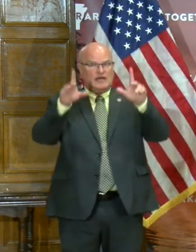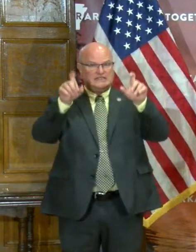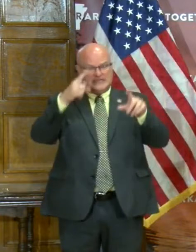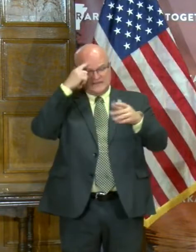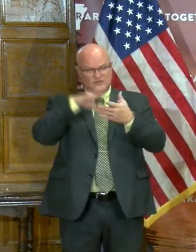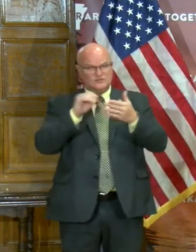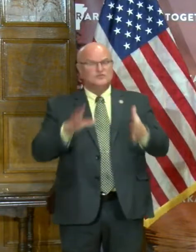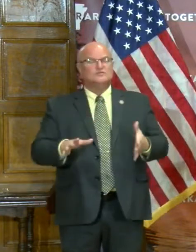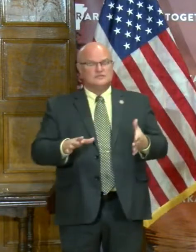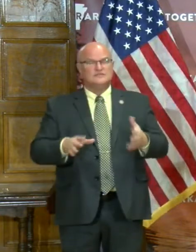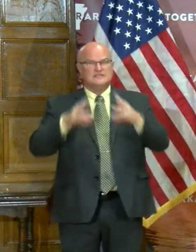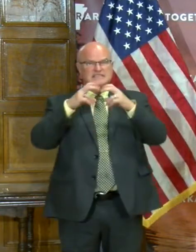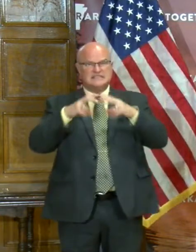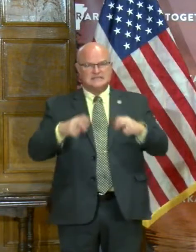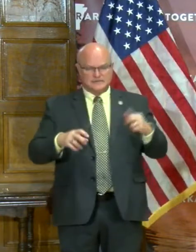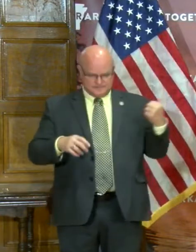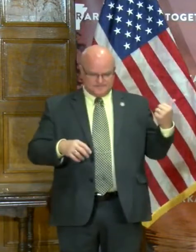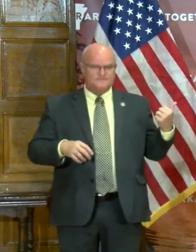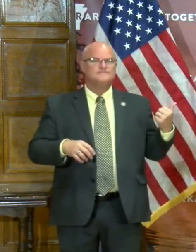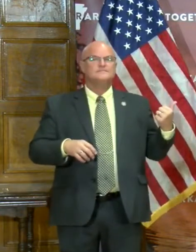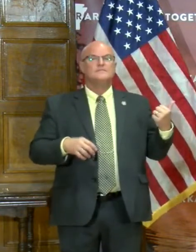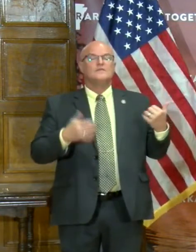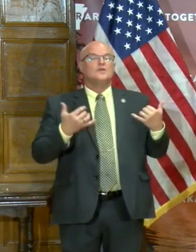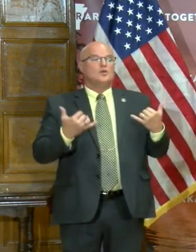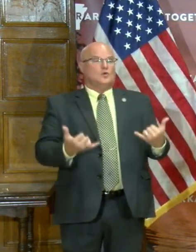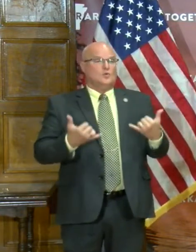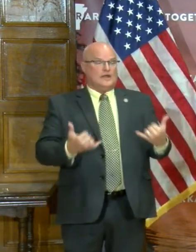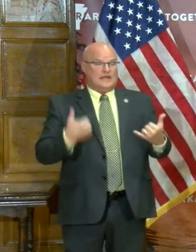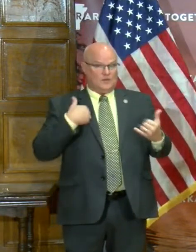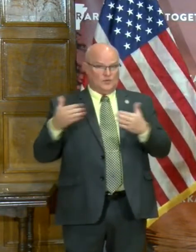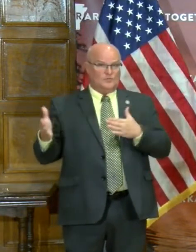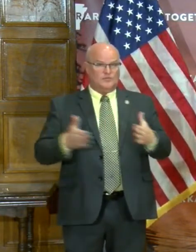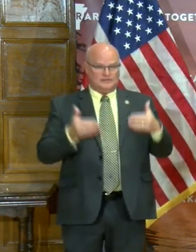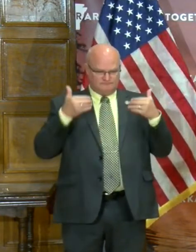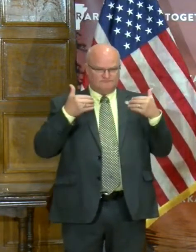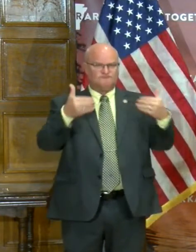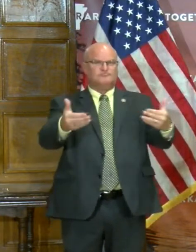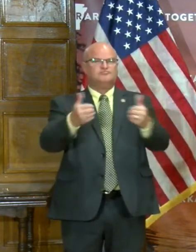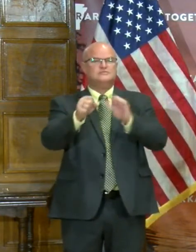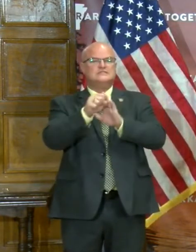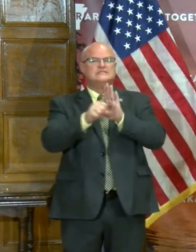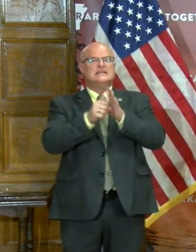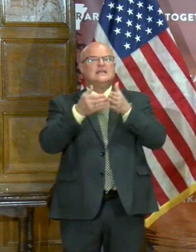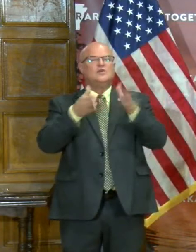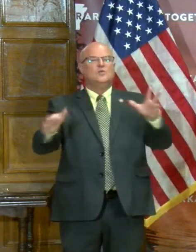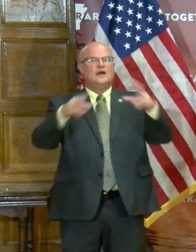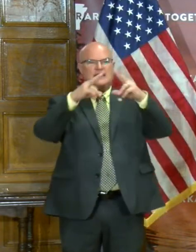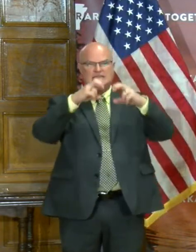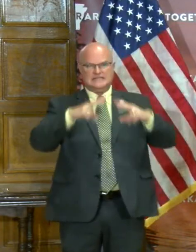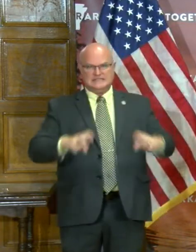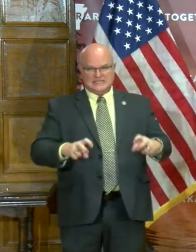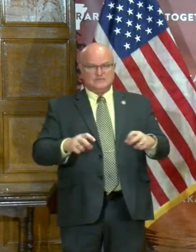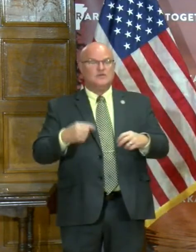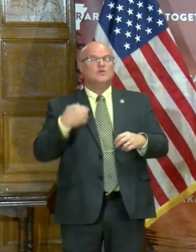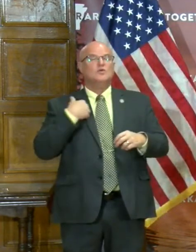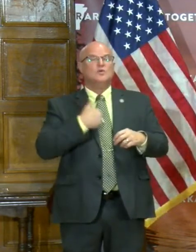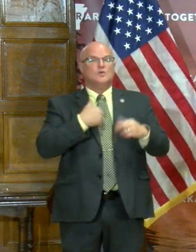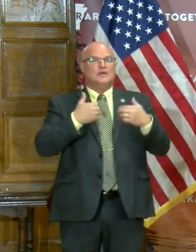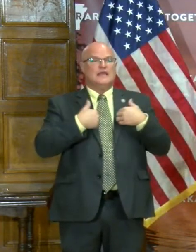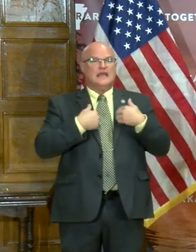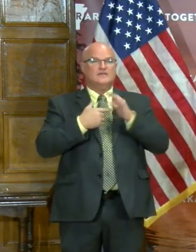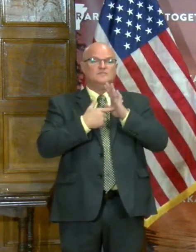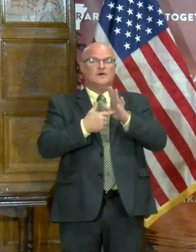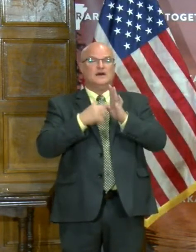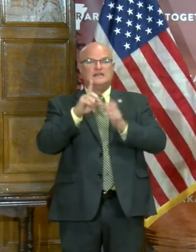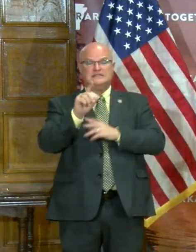for students, the assessment? Okay. Right now, we are planning on moving forward with the statewide assessment. We have modeled